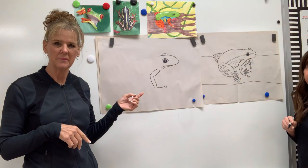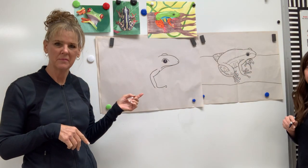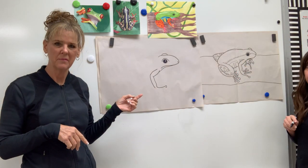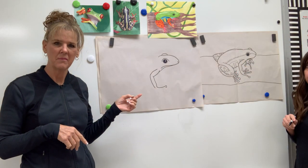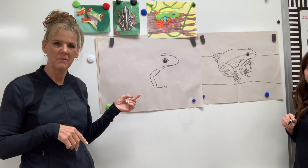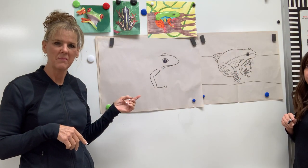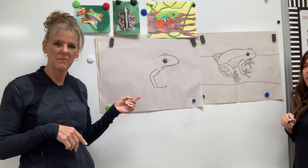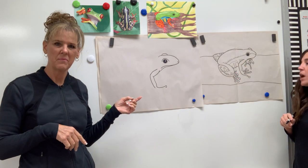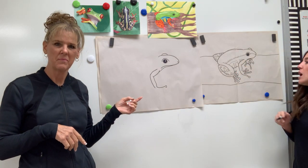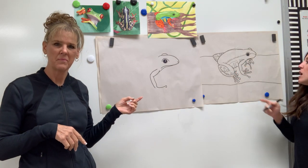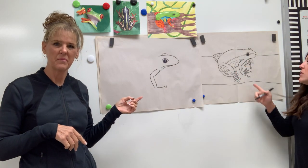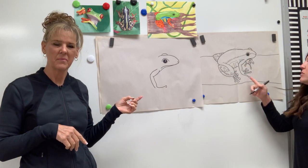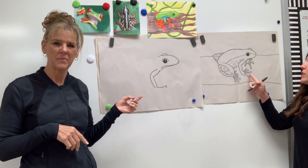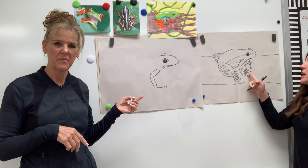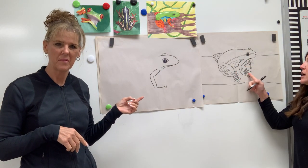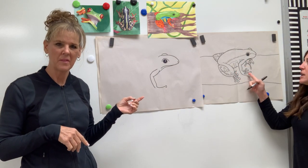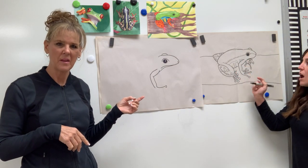it.